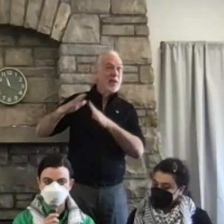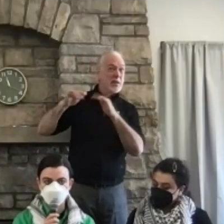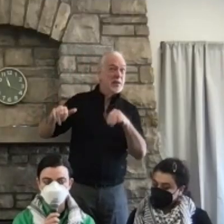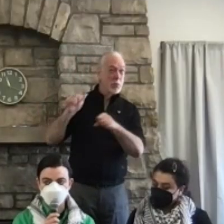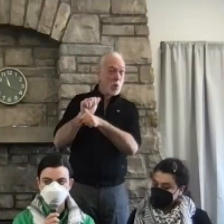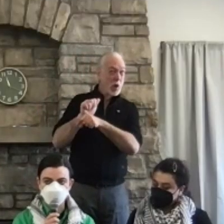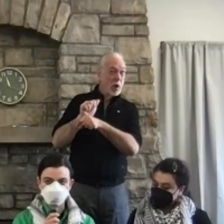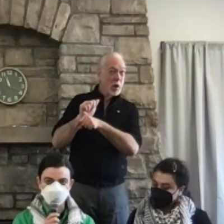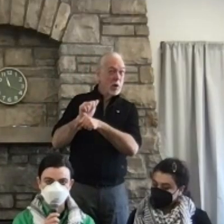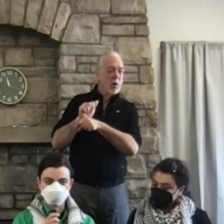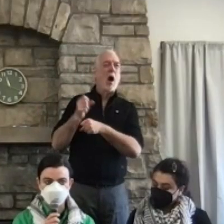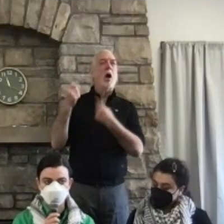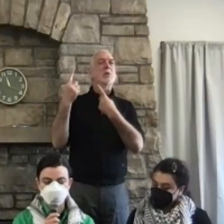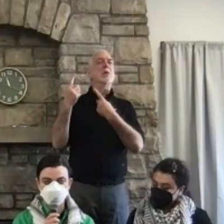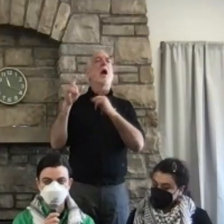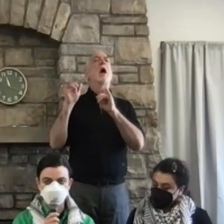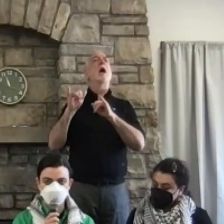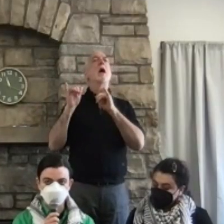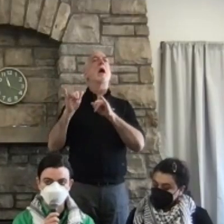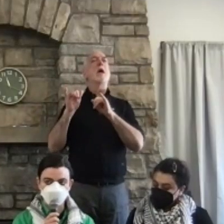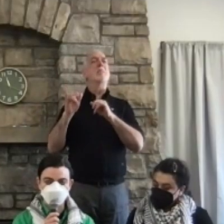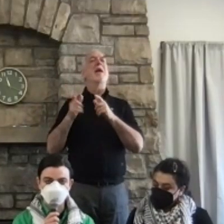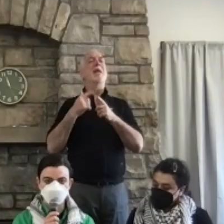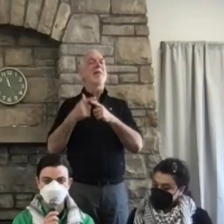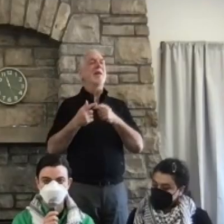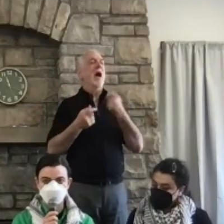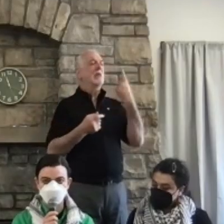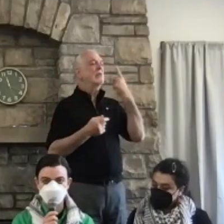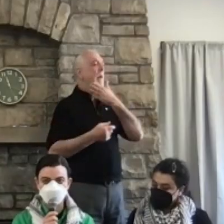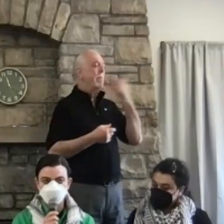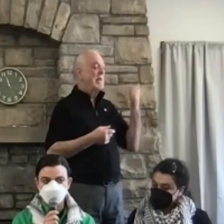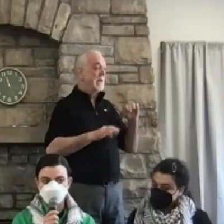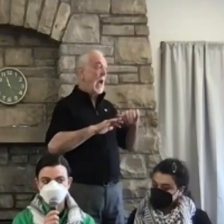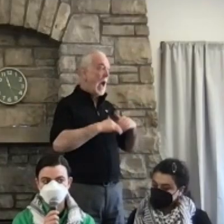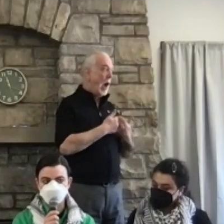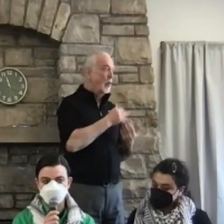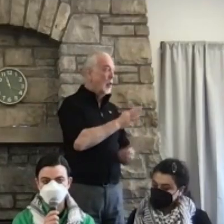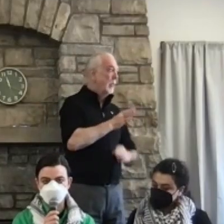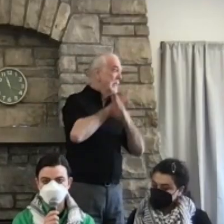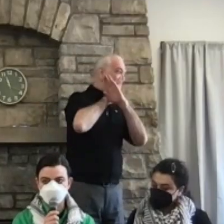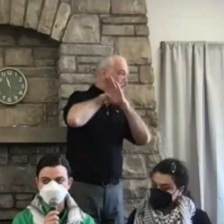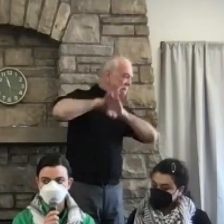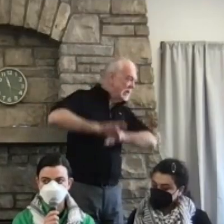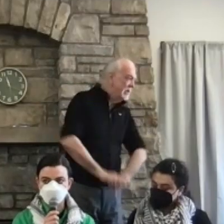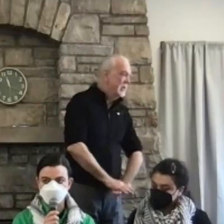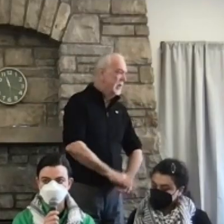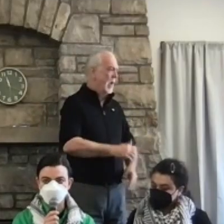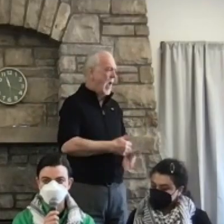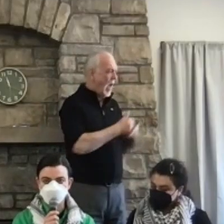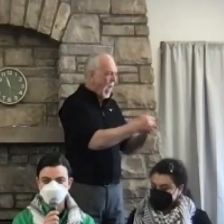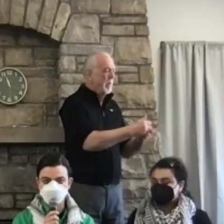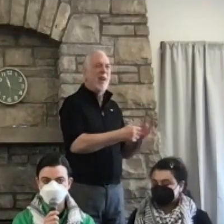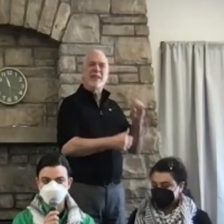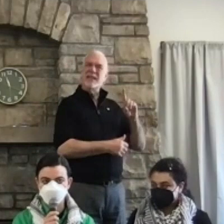only for being able to meet specific needs that disabled people have, but moving away from seeing disability as something that's